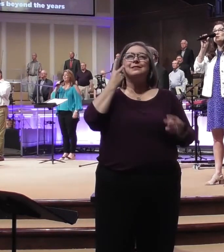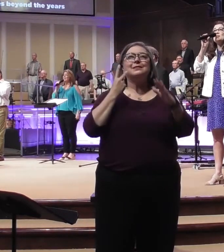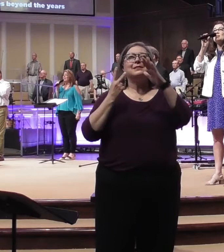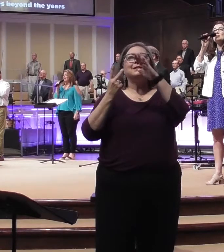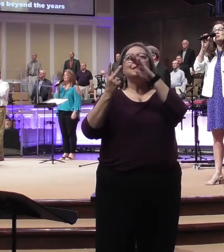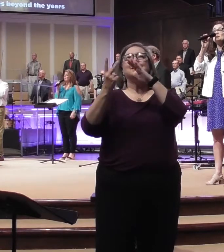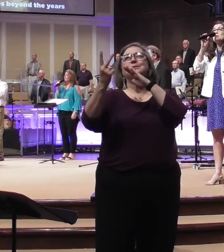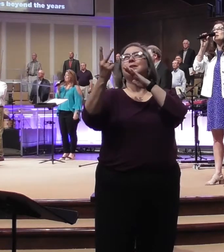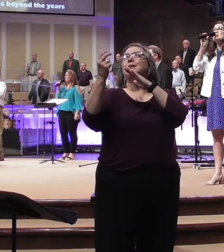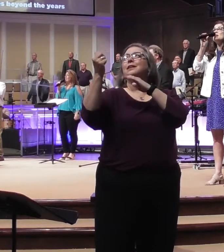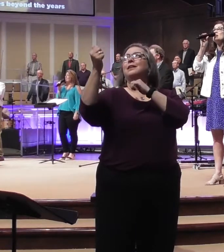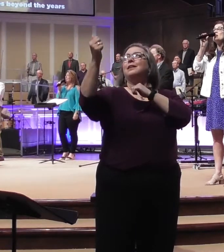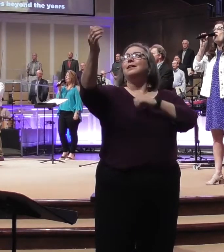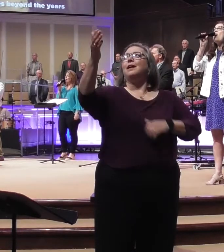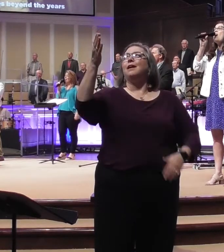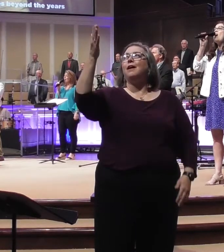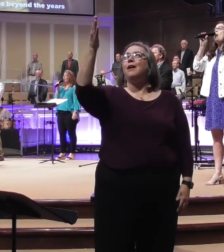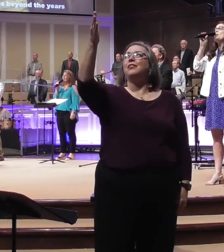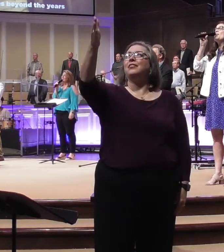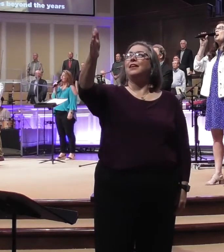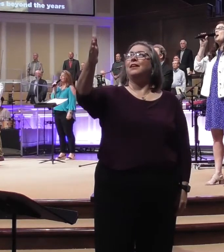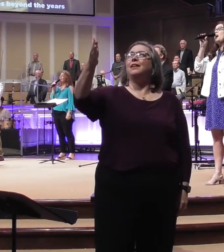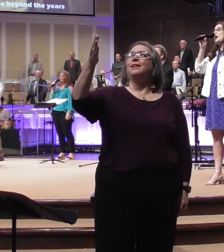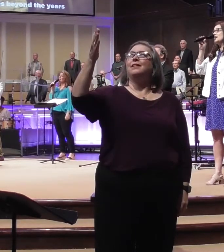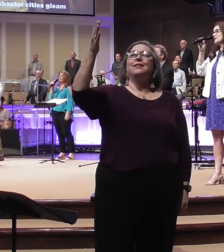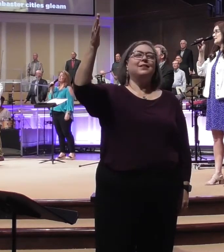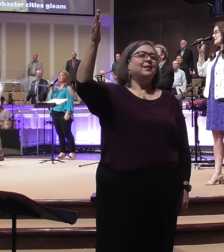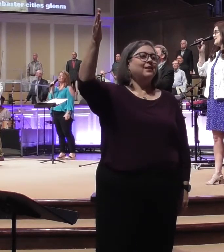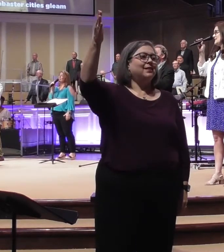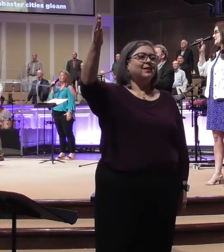That sees beyond the